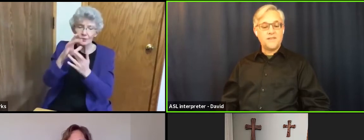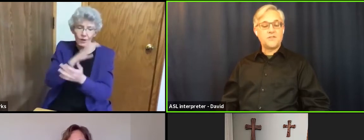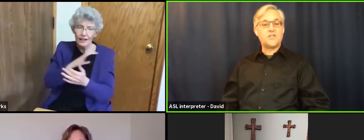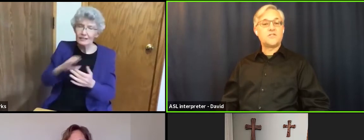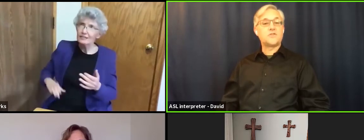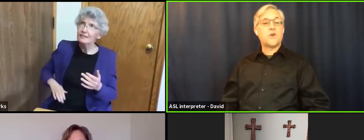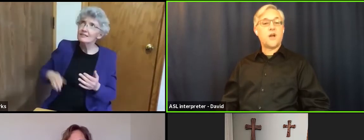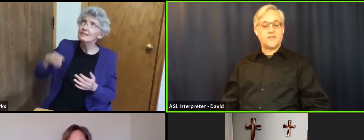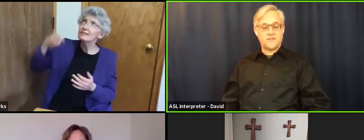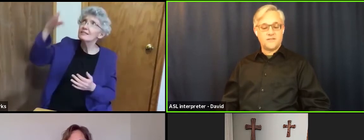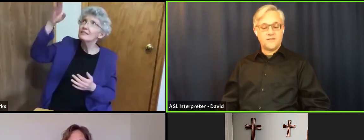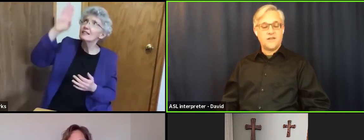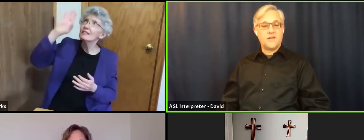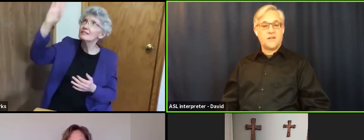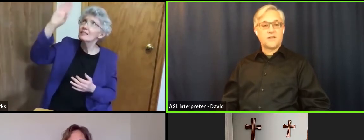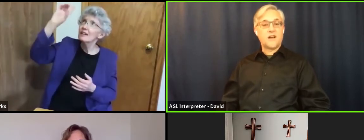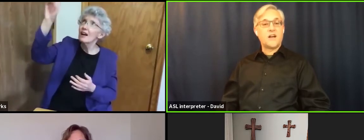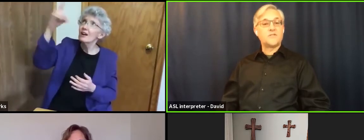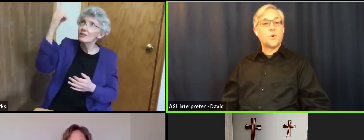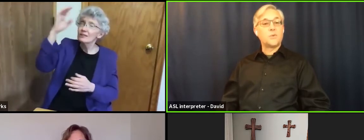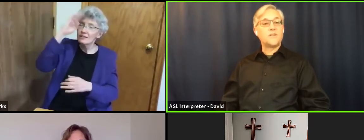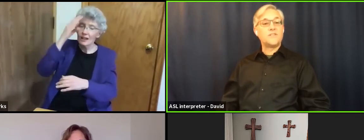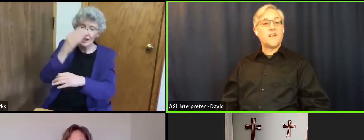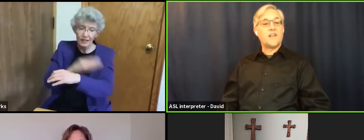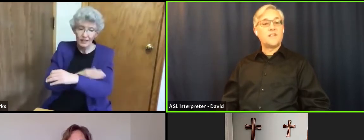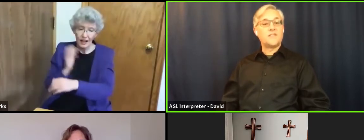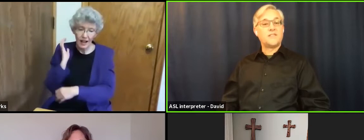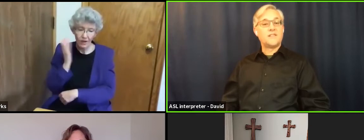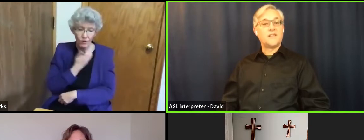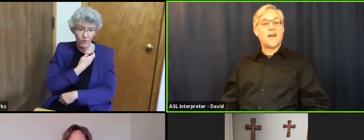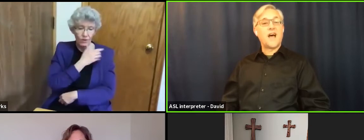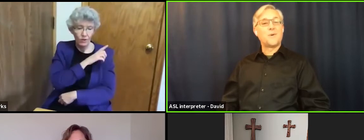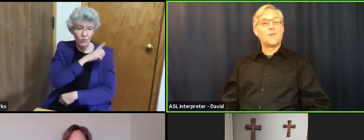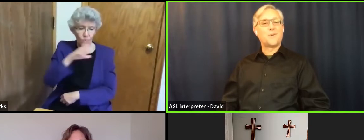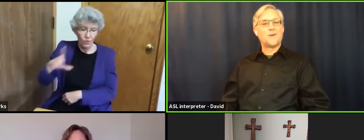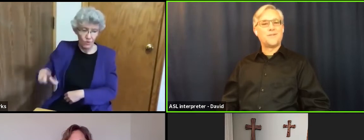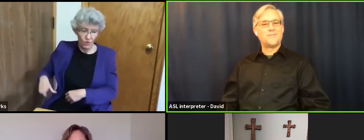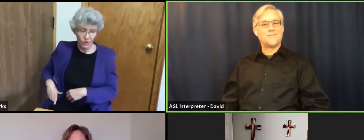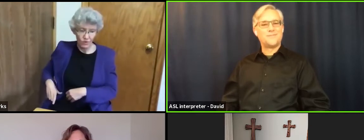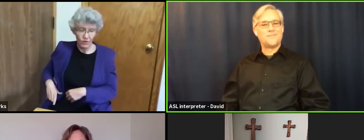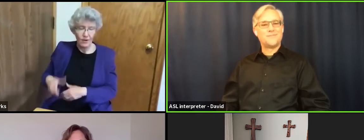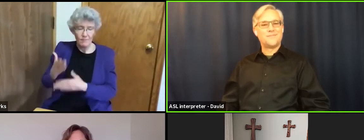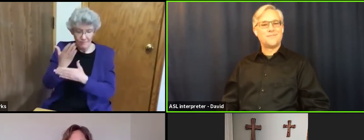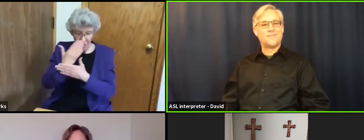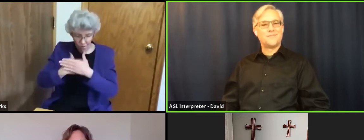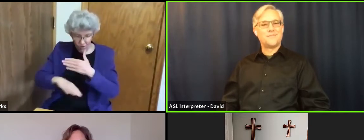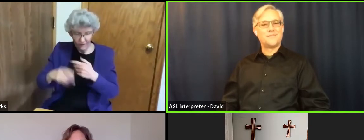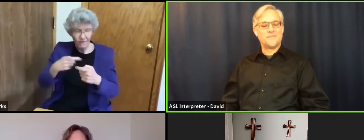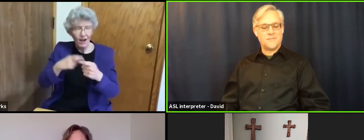I believe in Jesus Christ, God's only Son, our Lord,